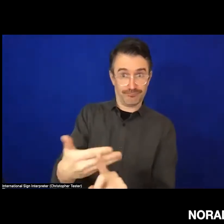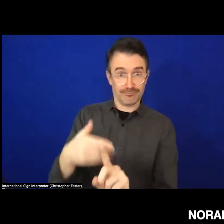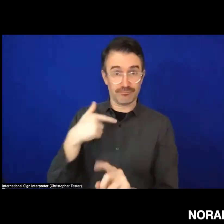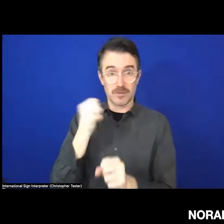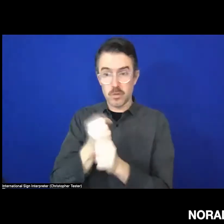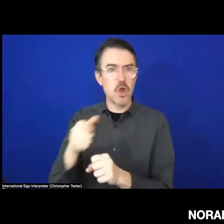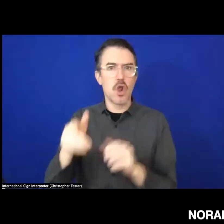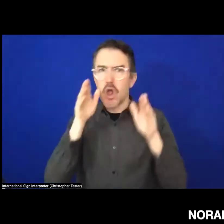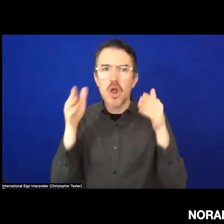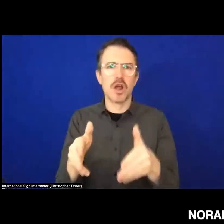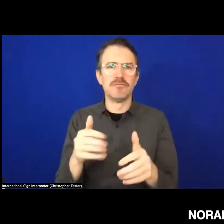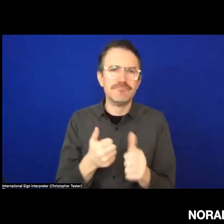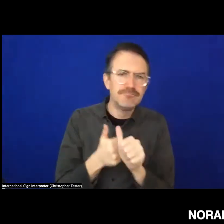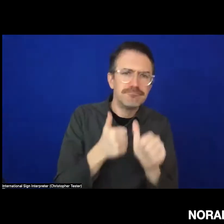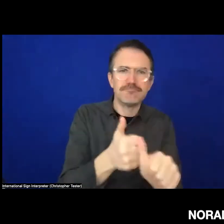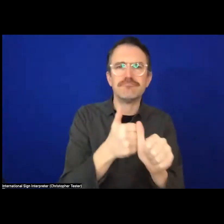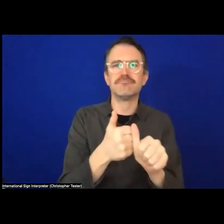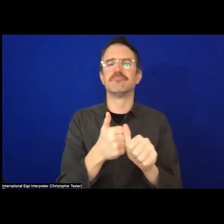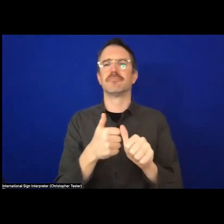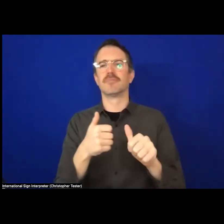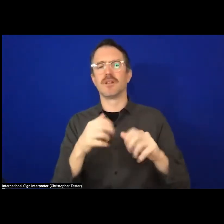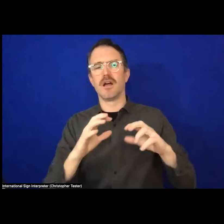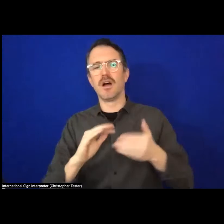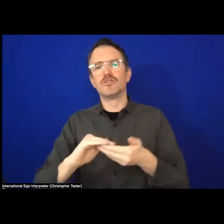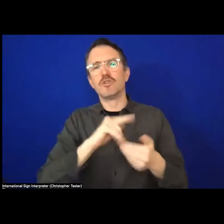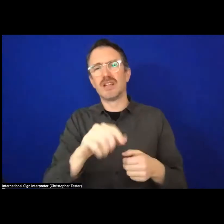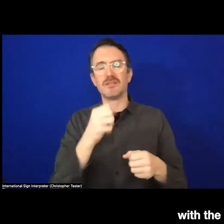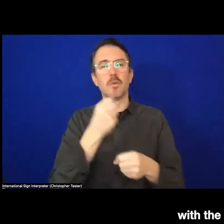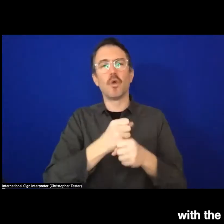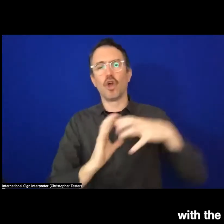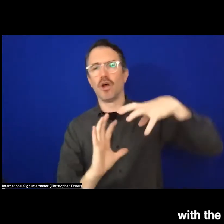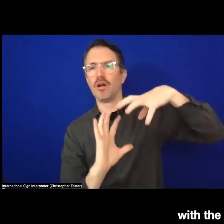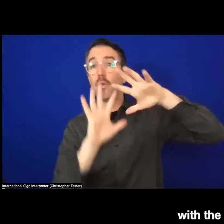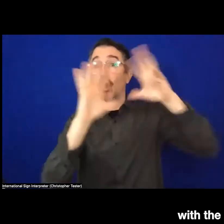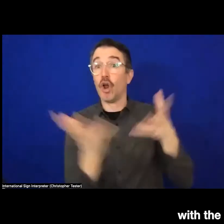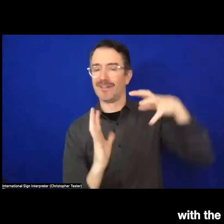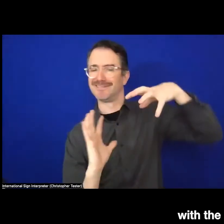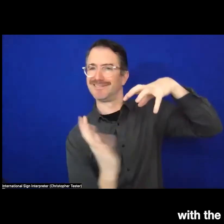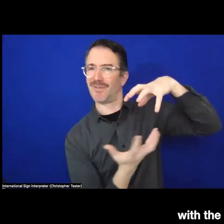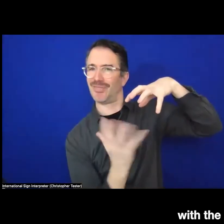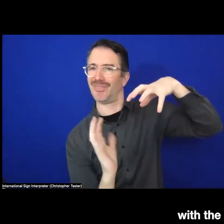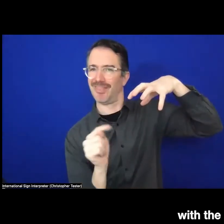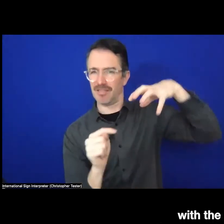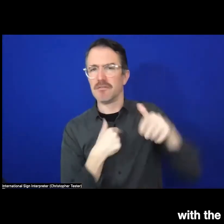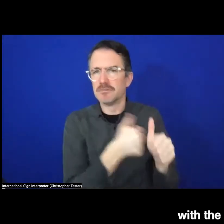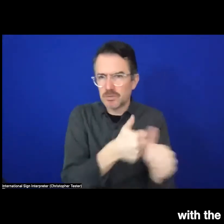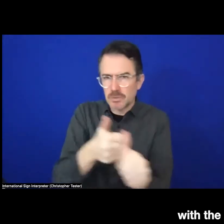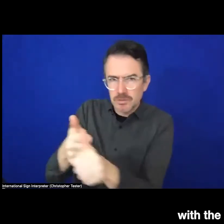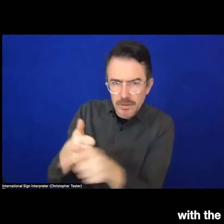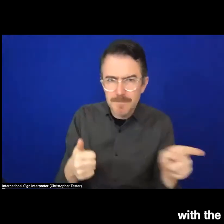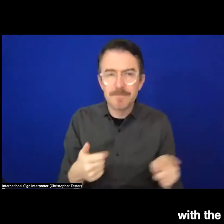NORAD has also partnered with many other Norwegian, international and local civil society organizations with the purpose to strengthen